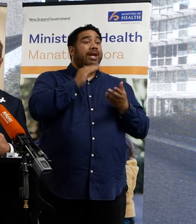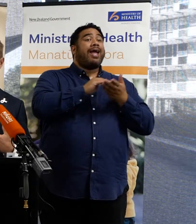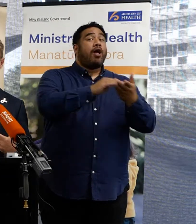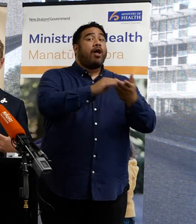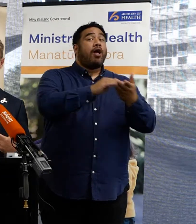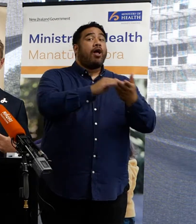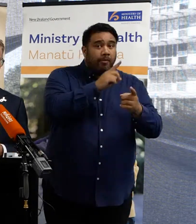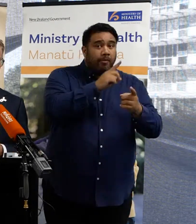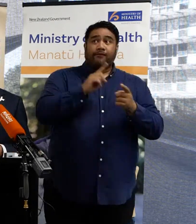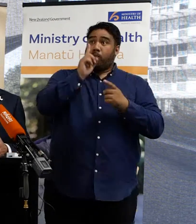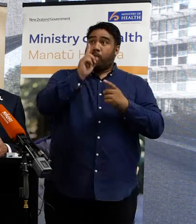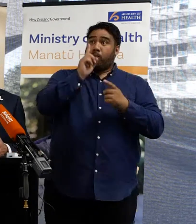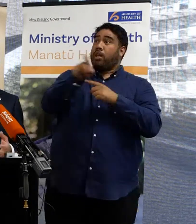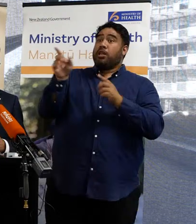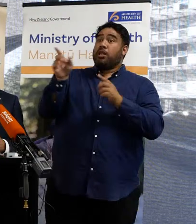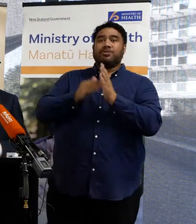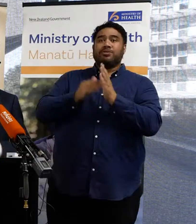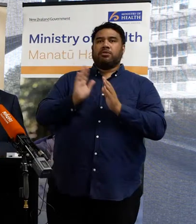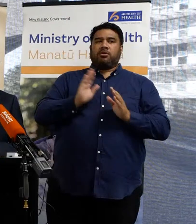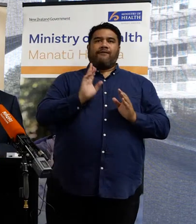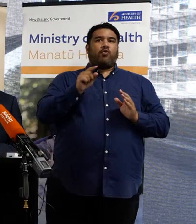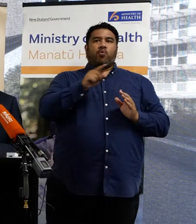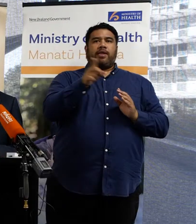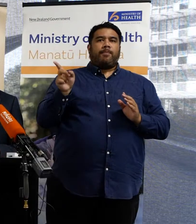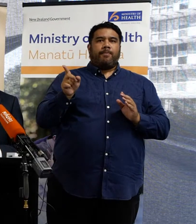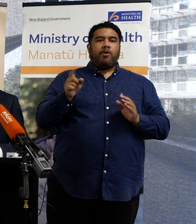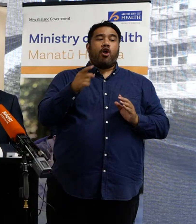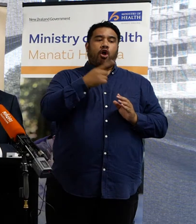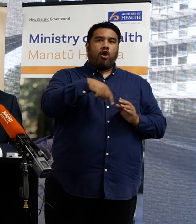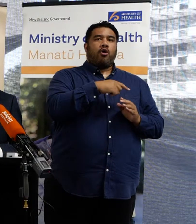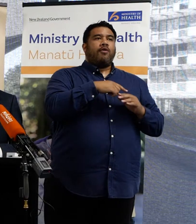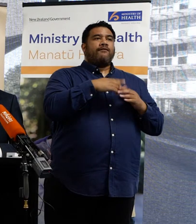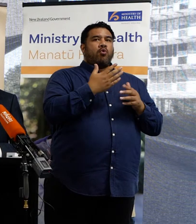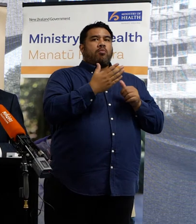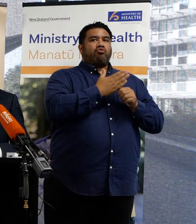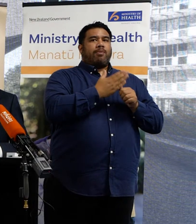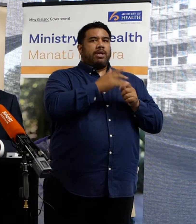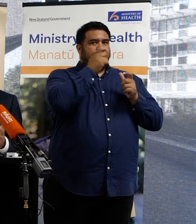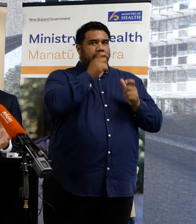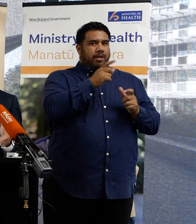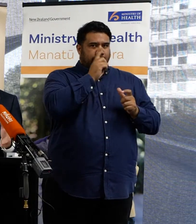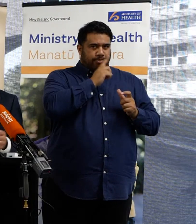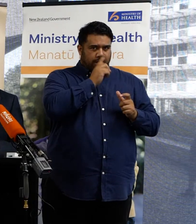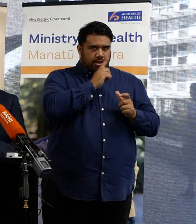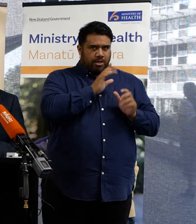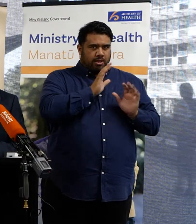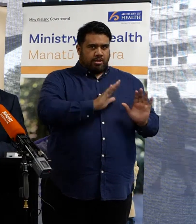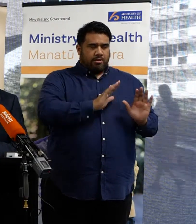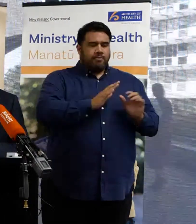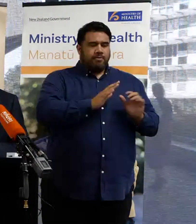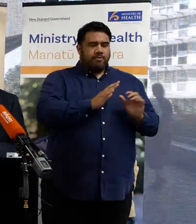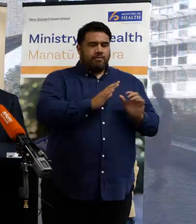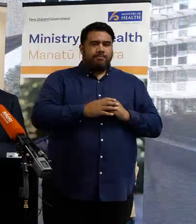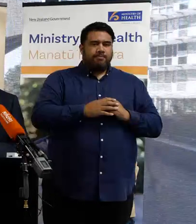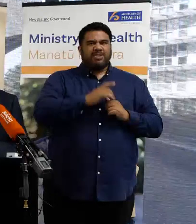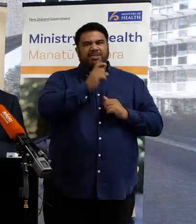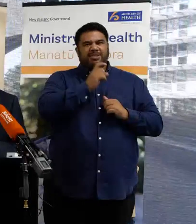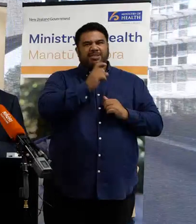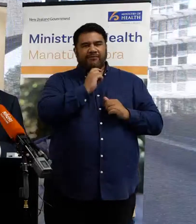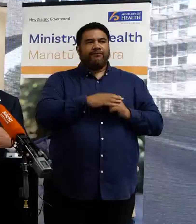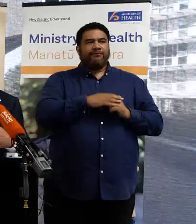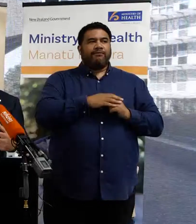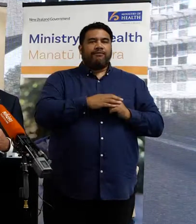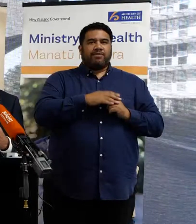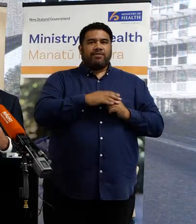there for the use of the general population, and they're available to primary care as well. So that's what they're there specifically for